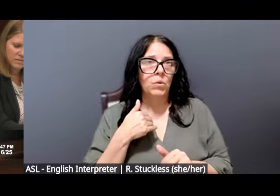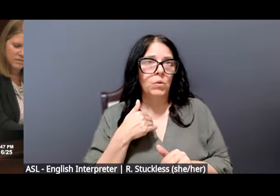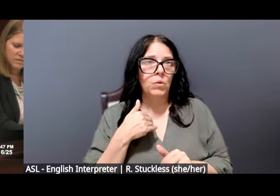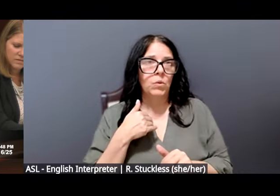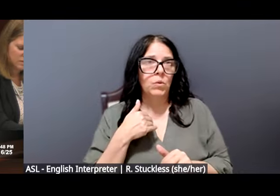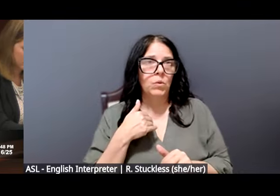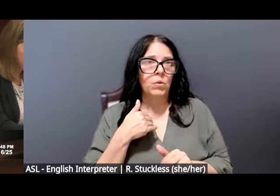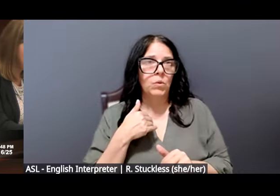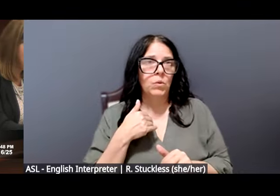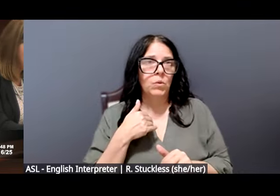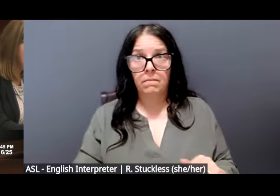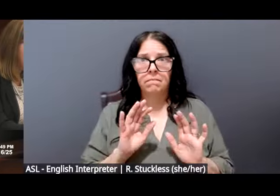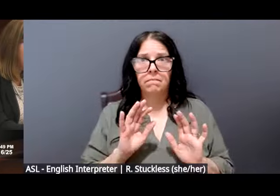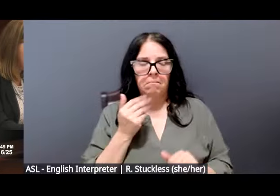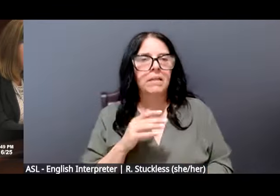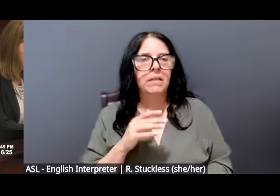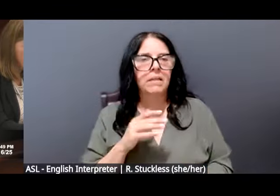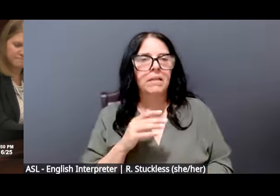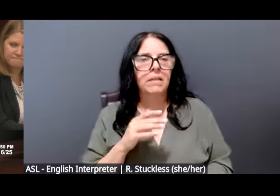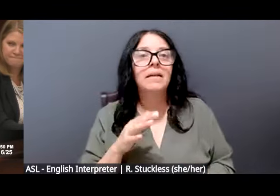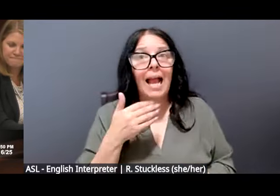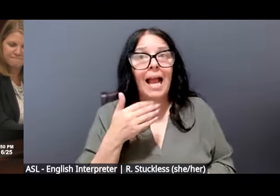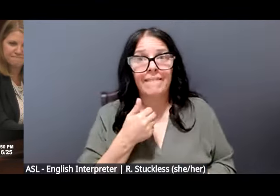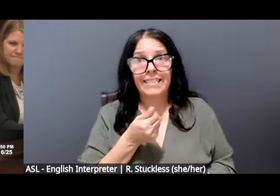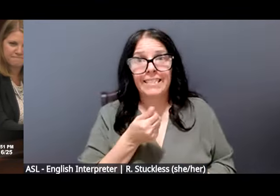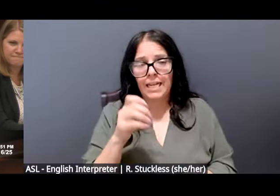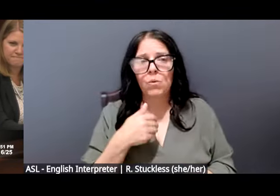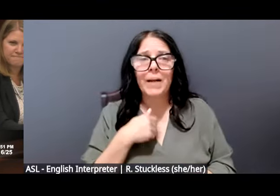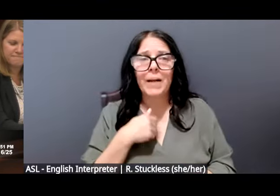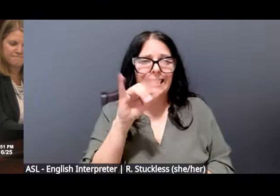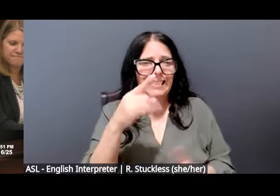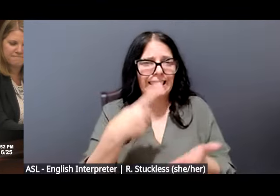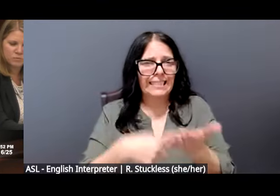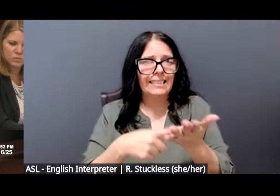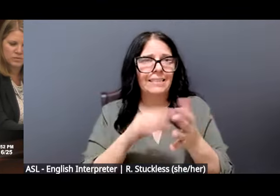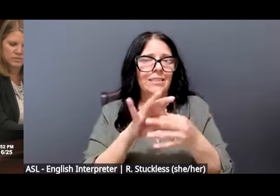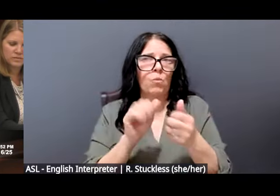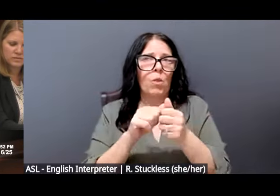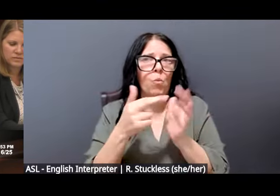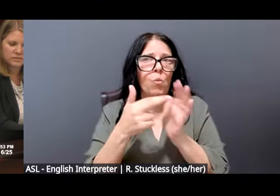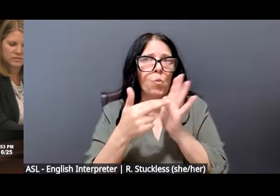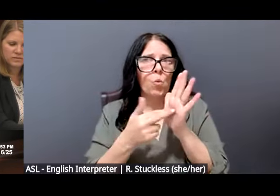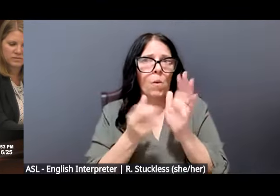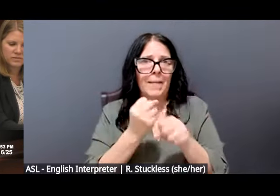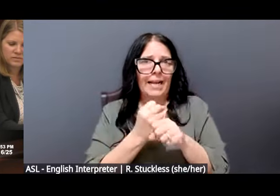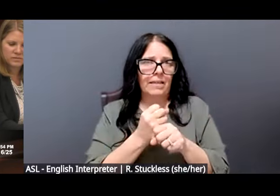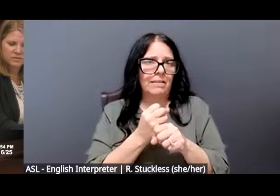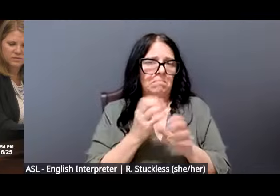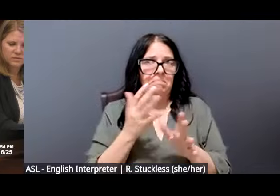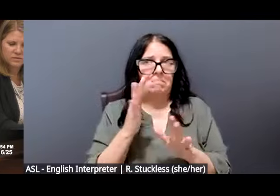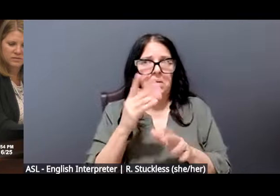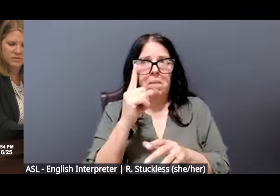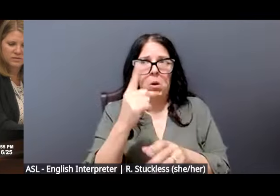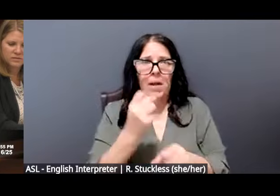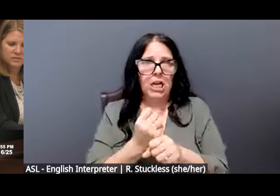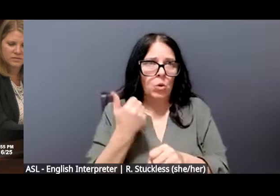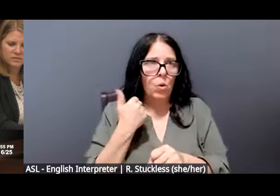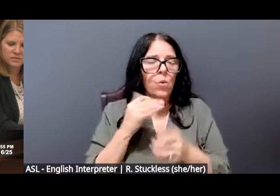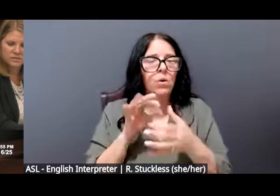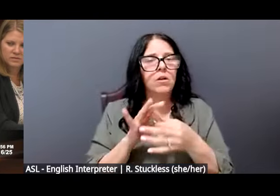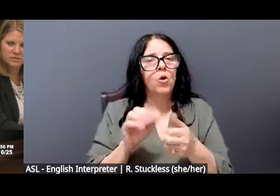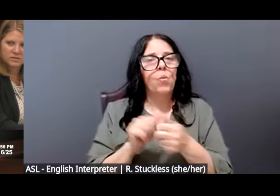rulemaking about a year ago, I think at this point, for procedural rules to the Board of State Canvassers, as well as